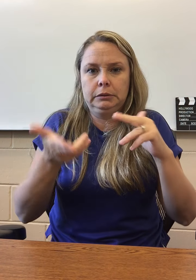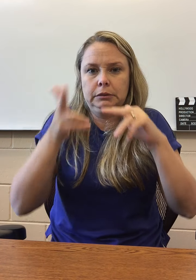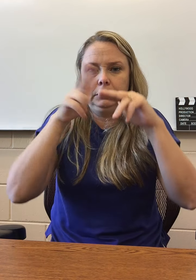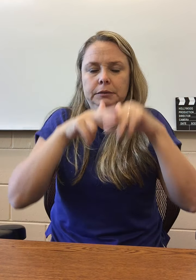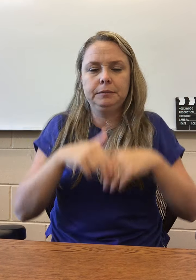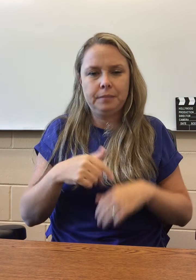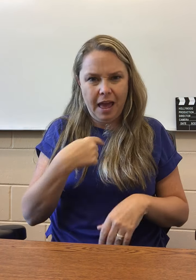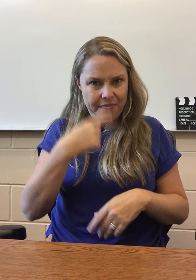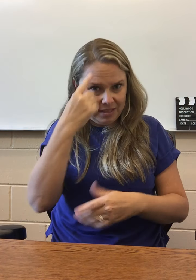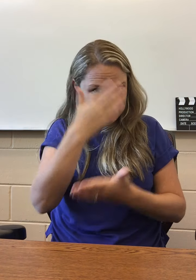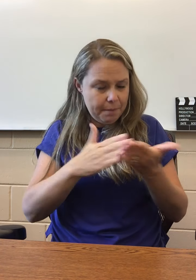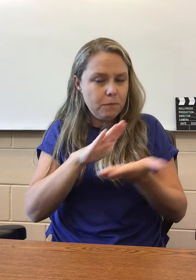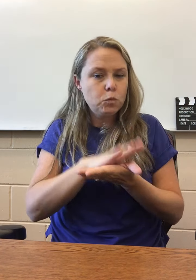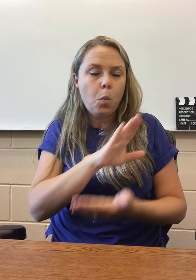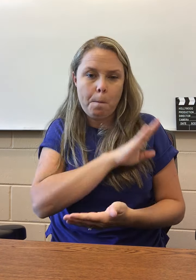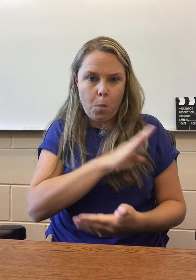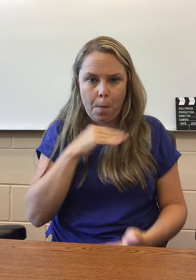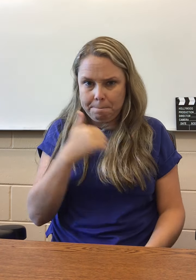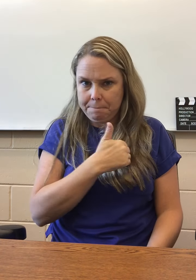some of the school board members did finally